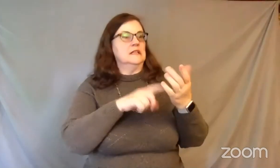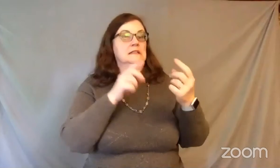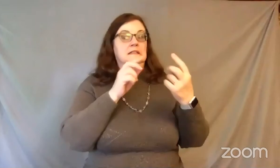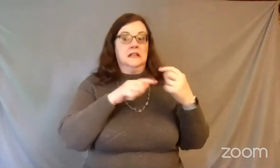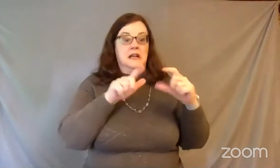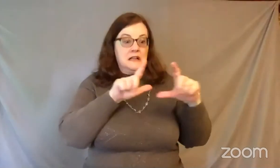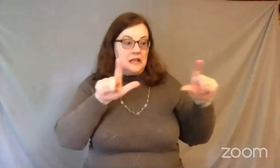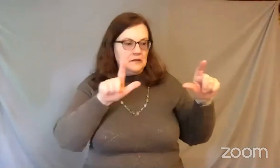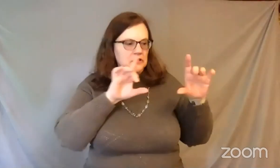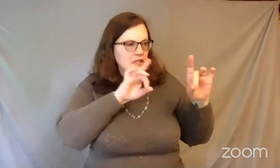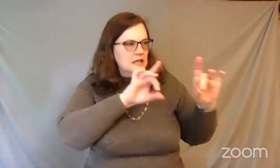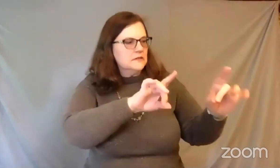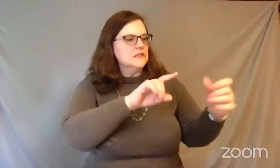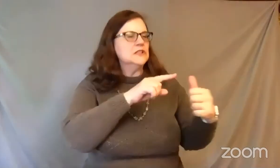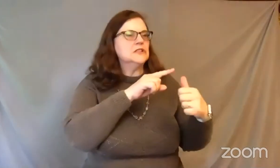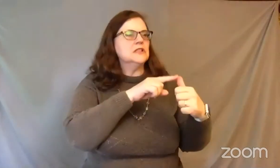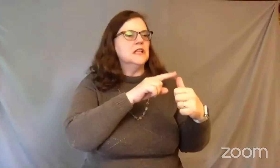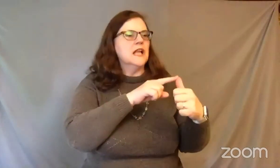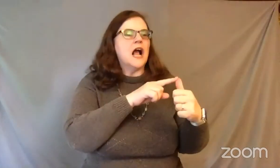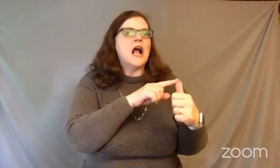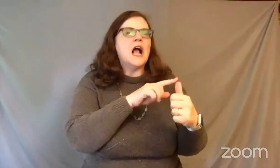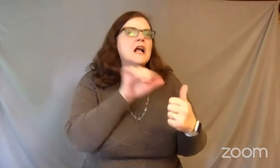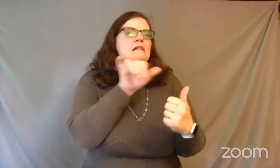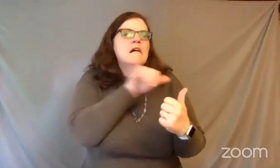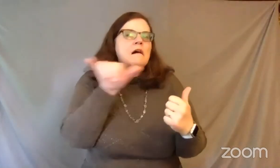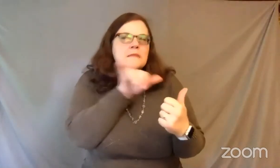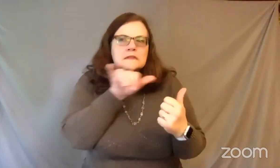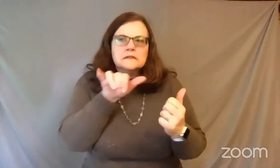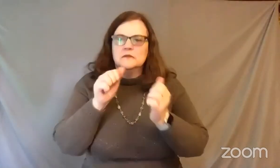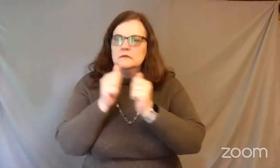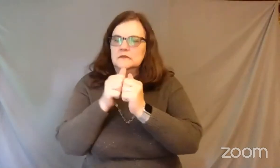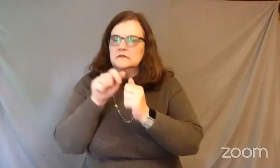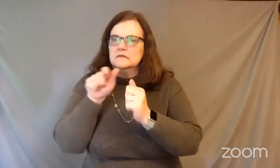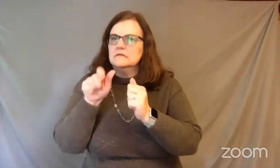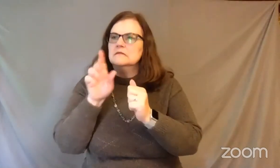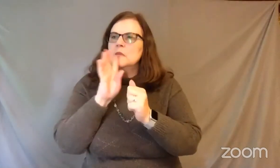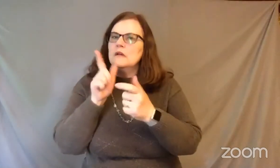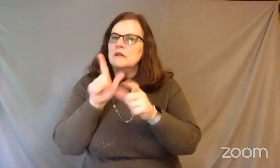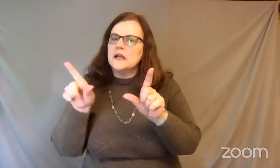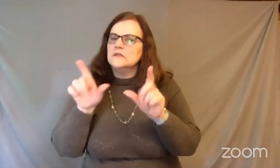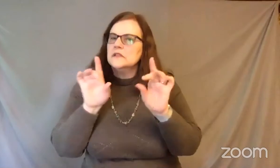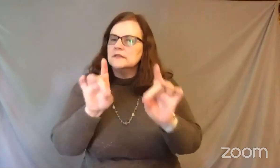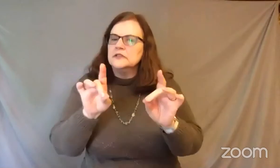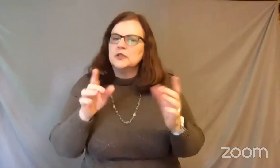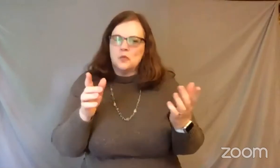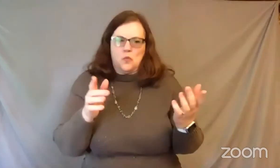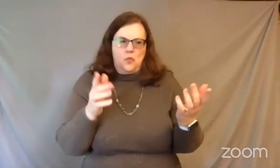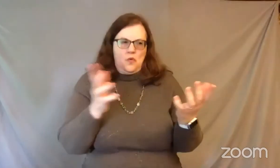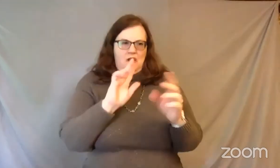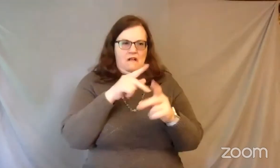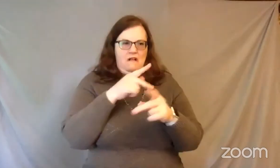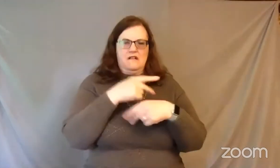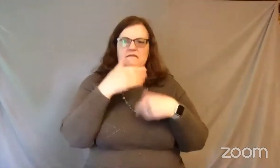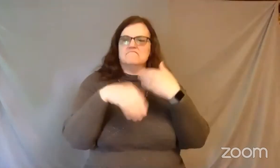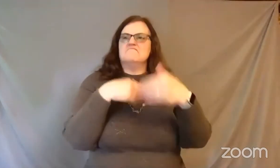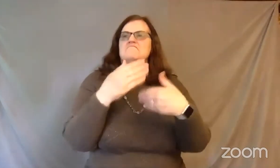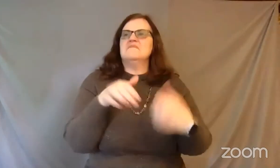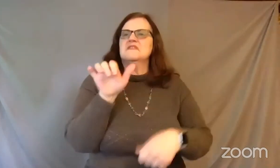I'd like to talk about different aspects of sign language acquisition and what commonalities are similar to spoken